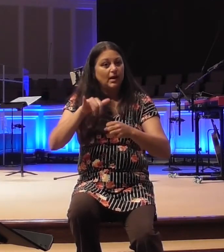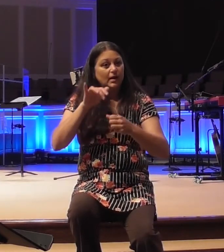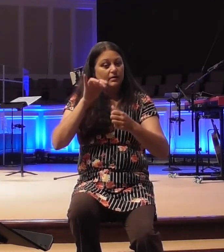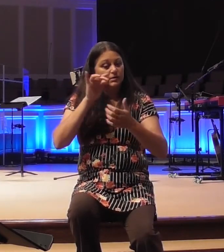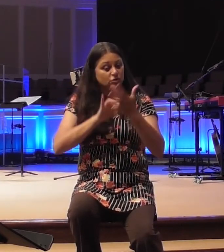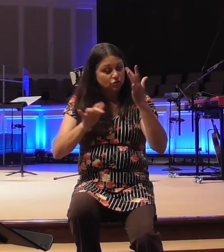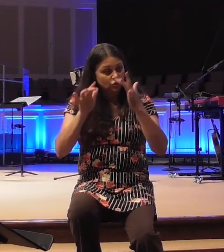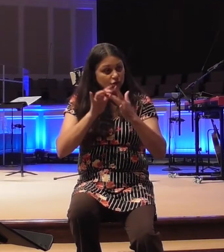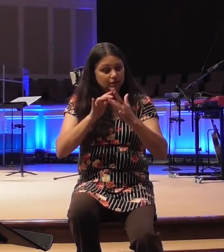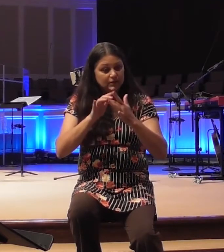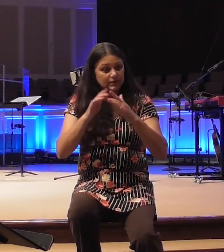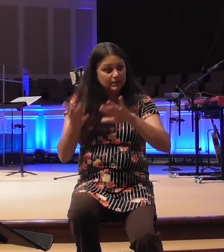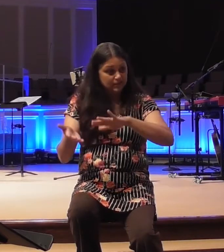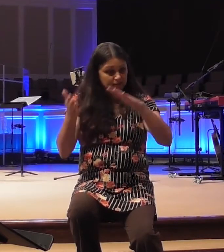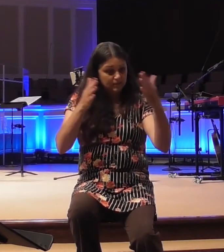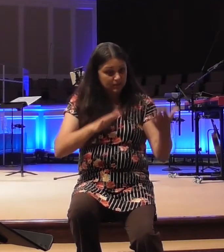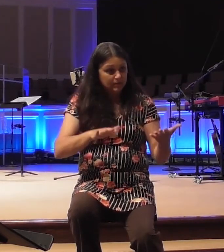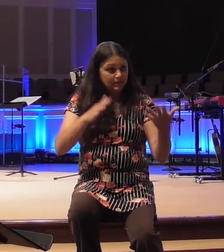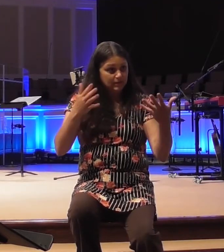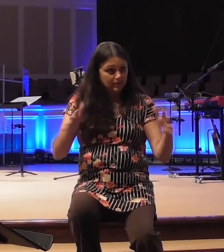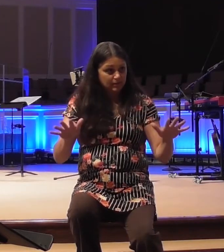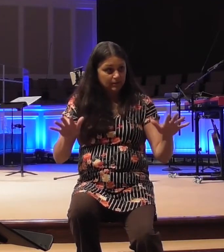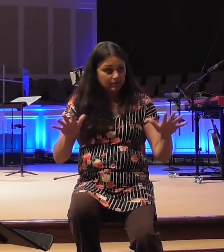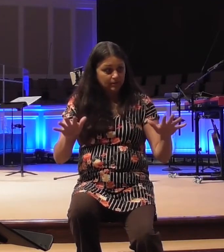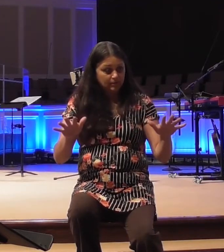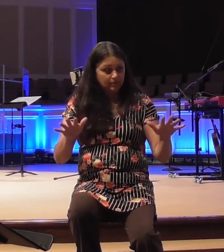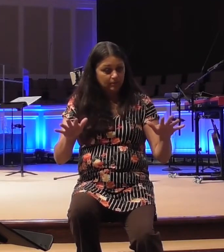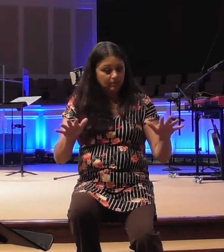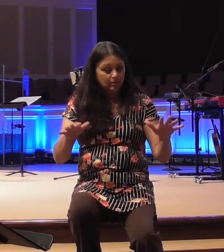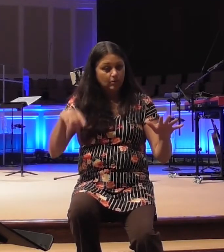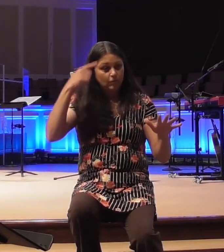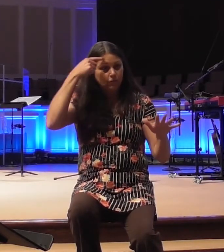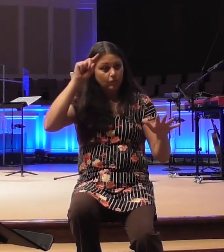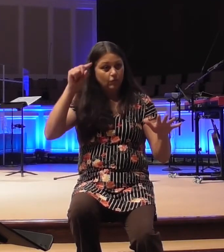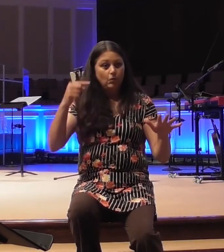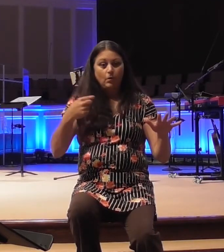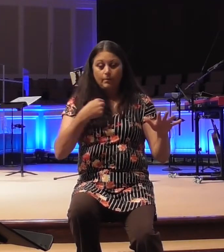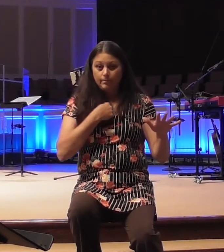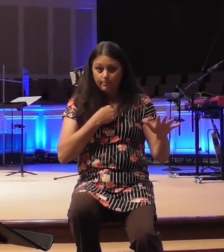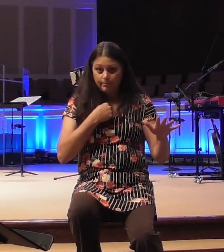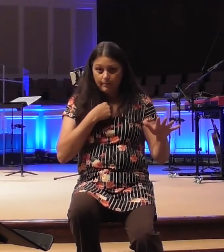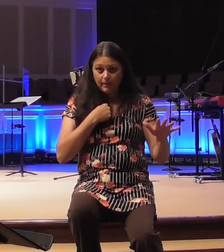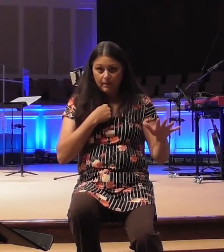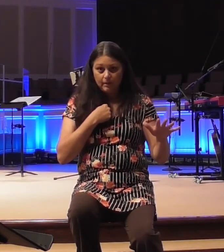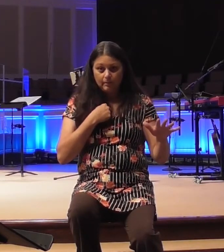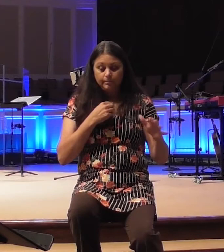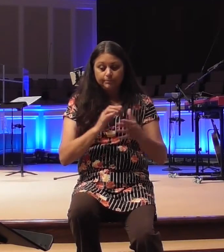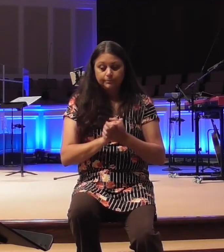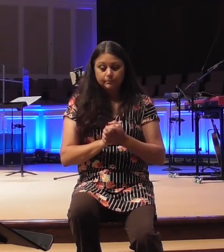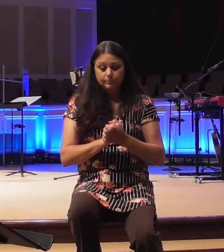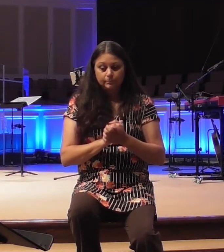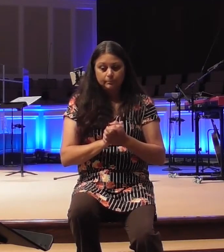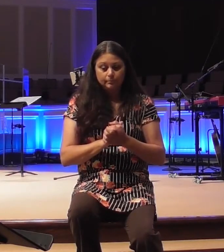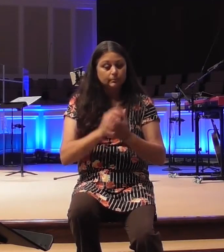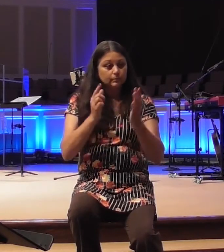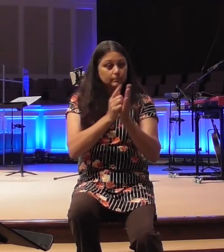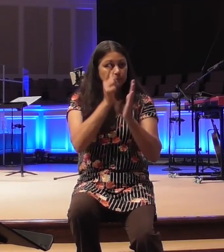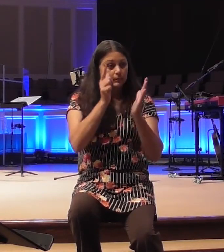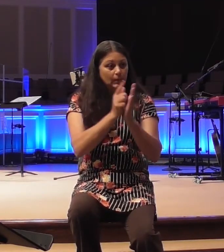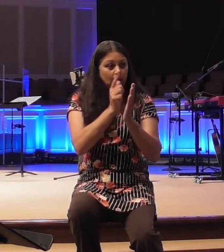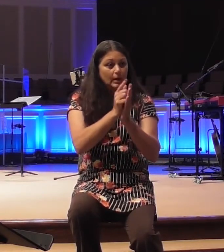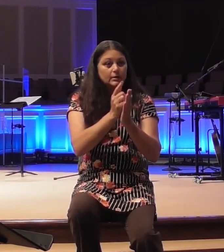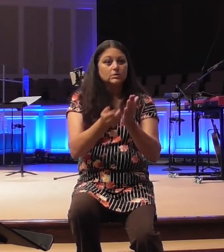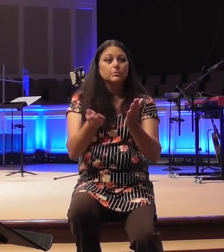me. That is the launch pad for our faith and our only hope. The gospel is restored. If we're going to